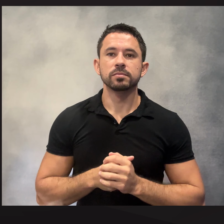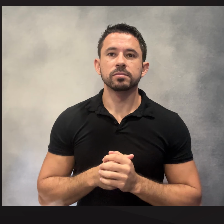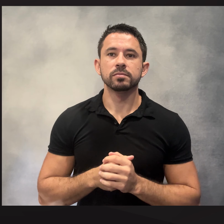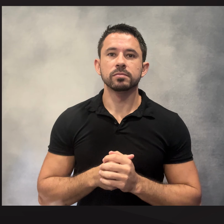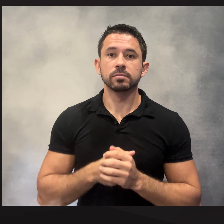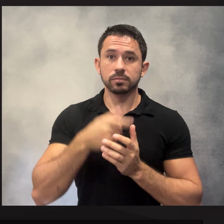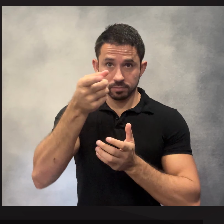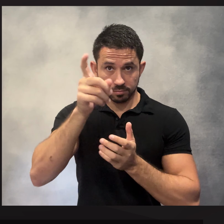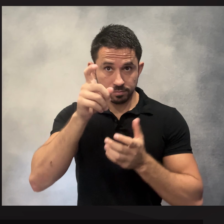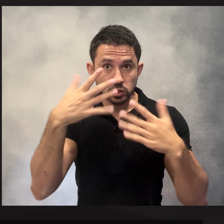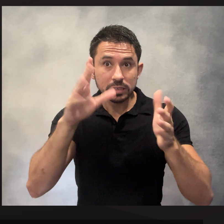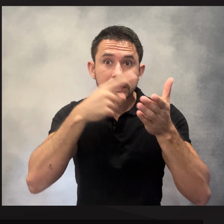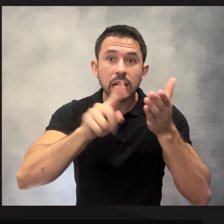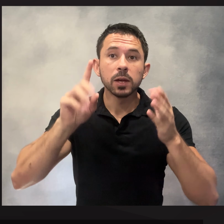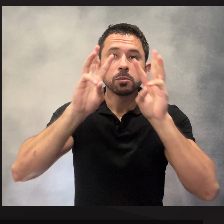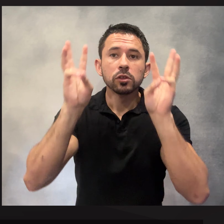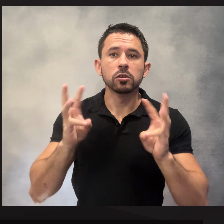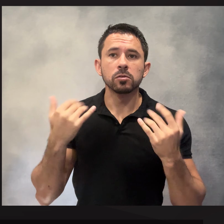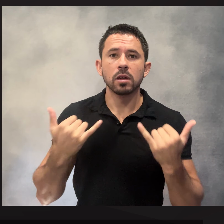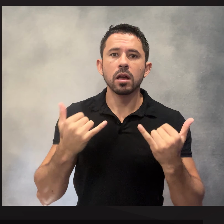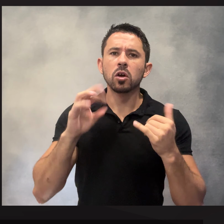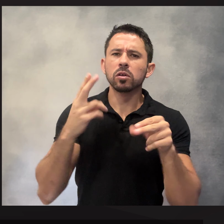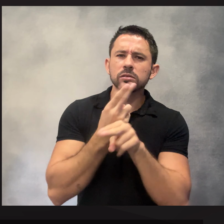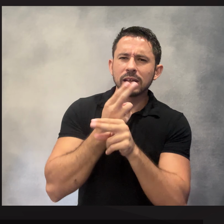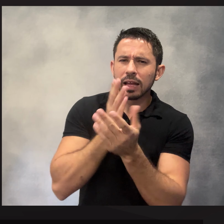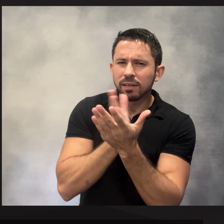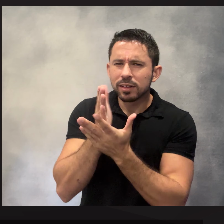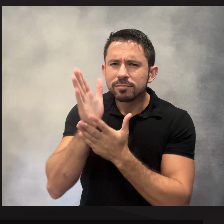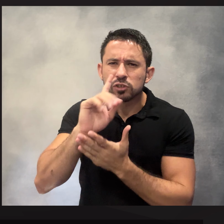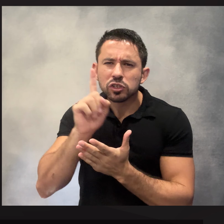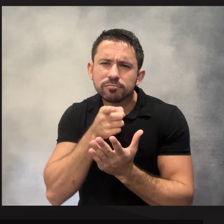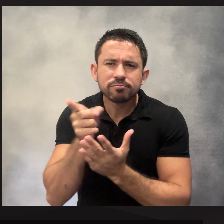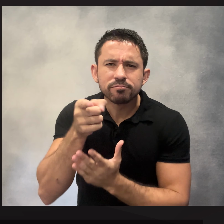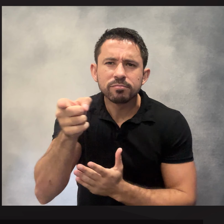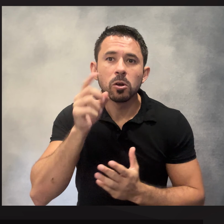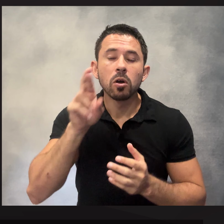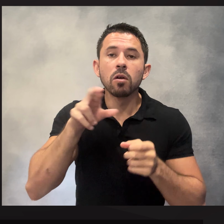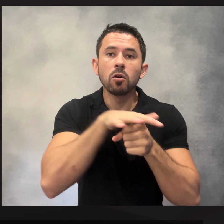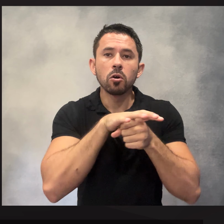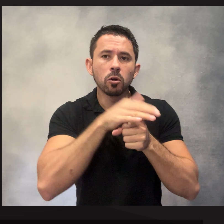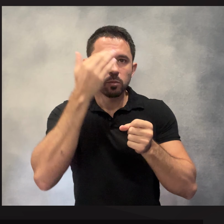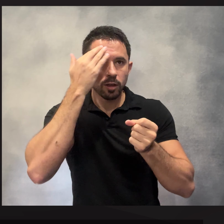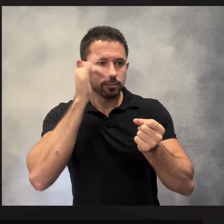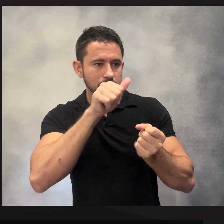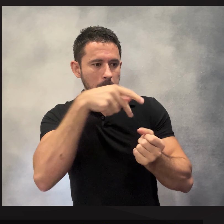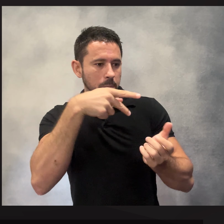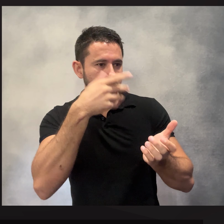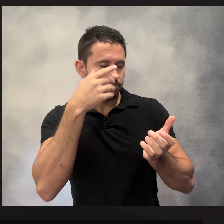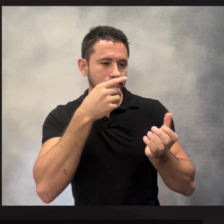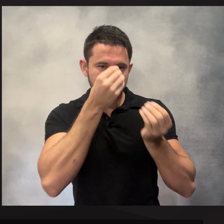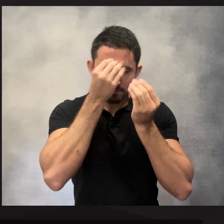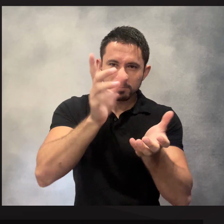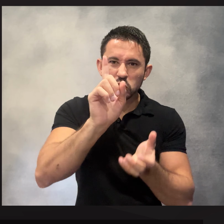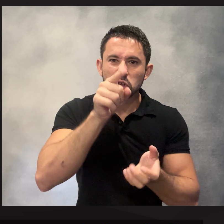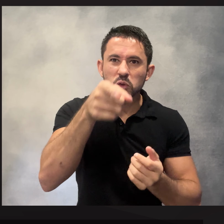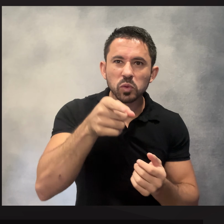Did you check the weather today? Or use a navigation or location-aware app recently?